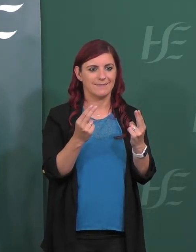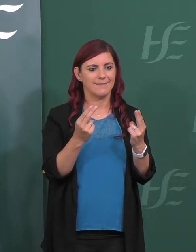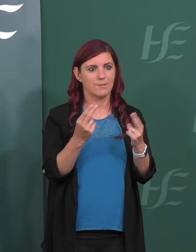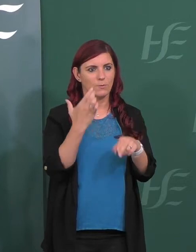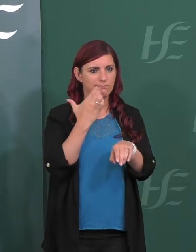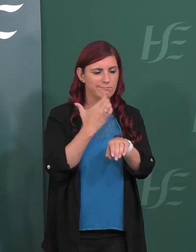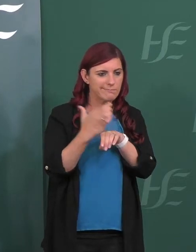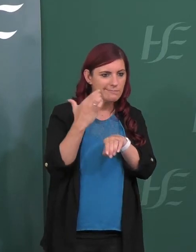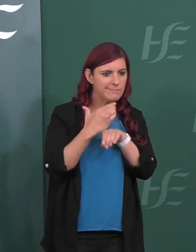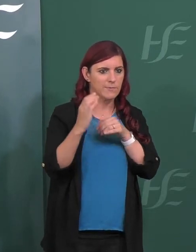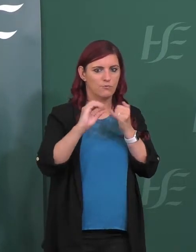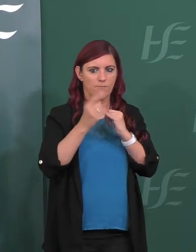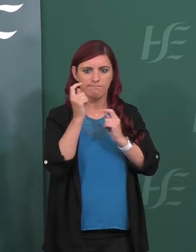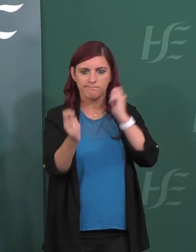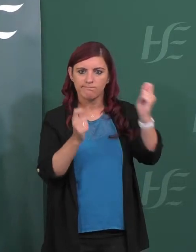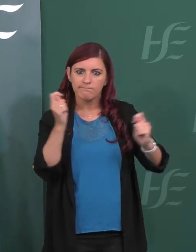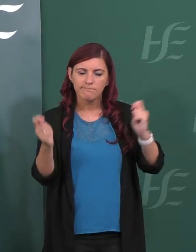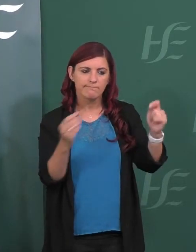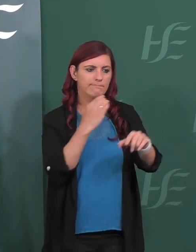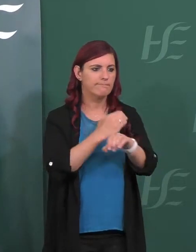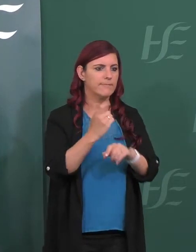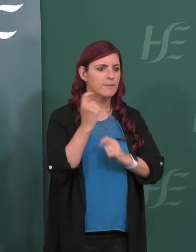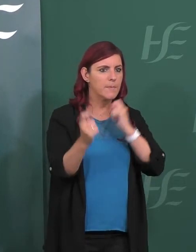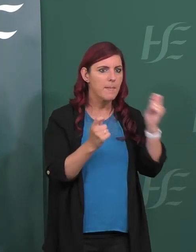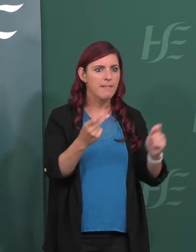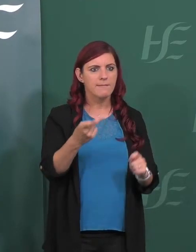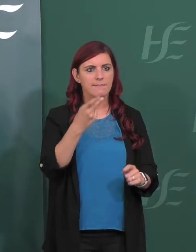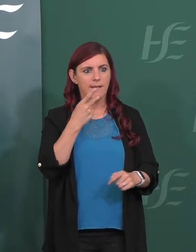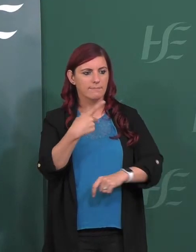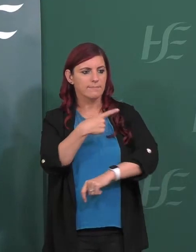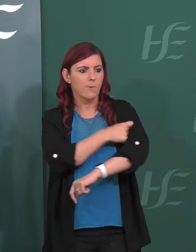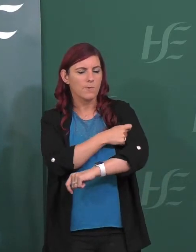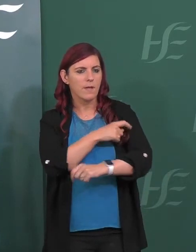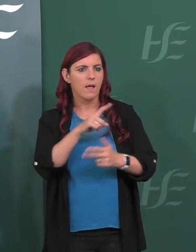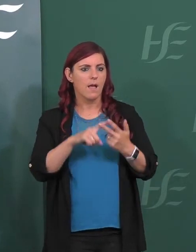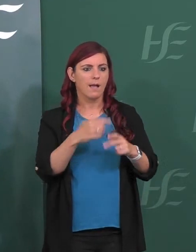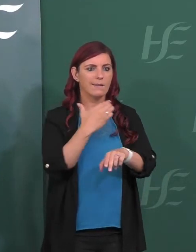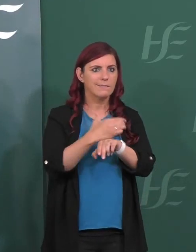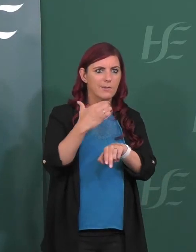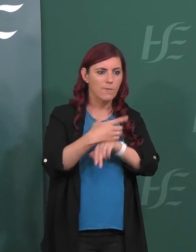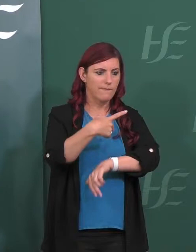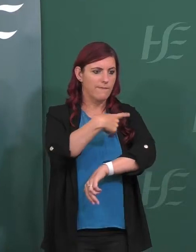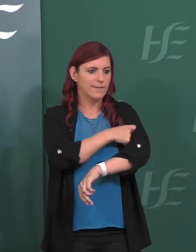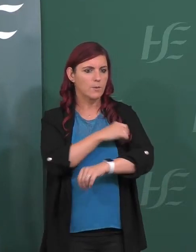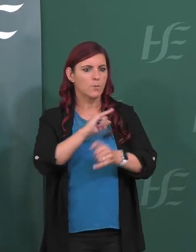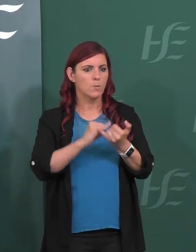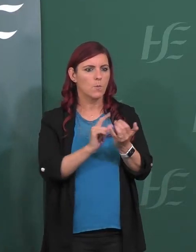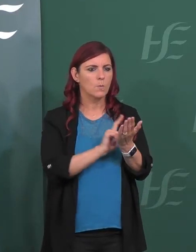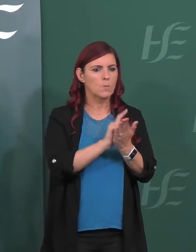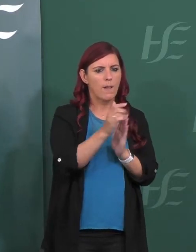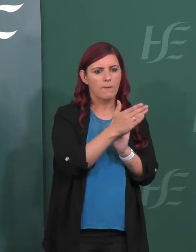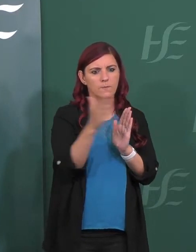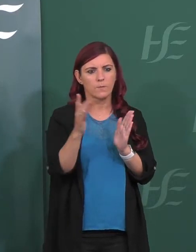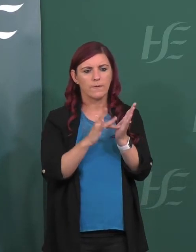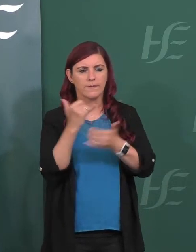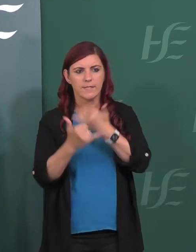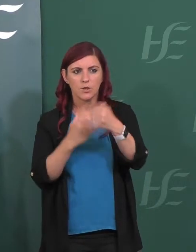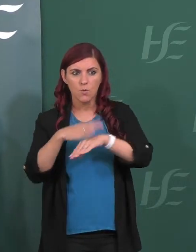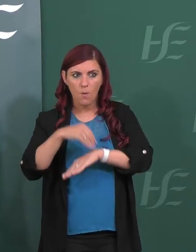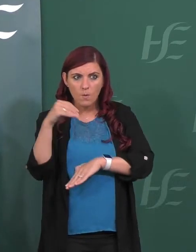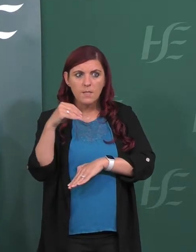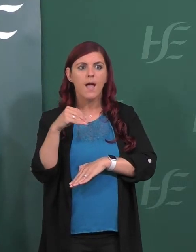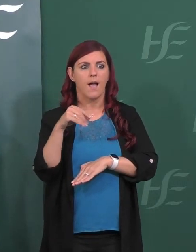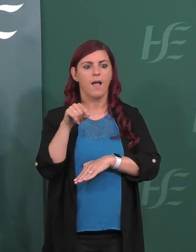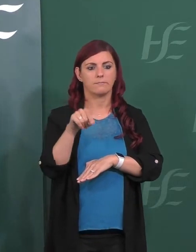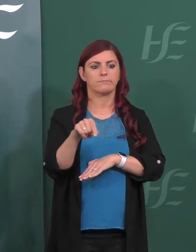to see it out, continue to give people their dose tools, continue to vaccinate the 12 to 15-year-olds. And in that period of time, people are not